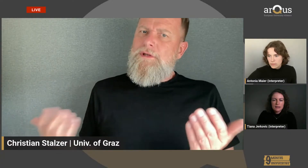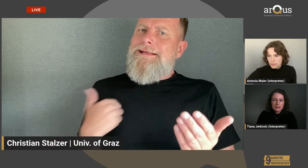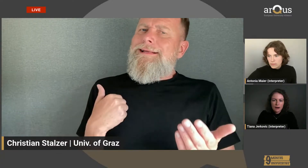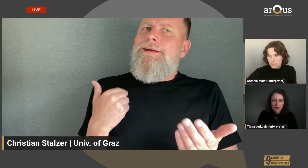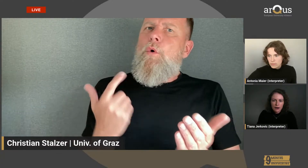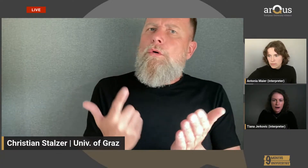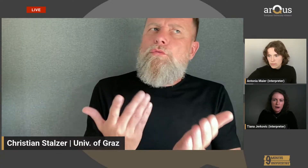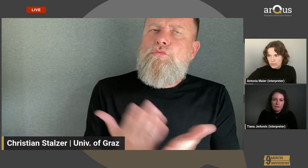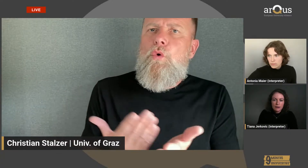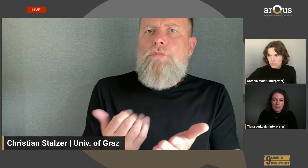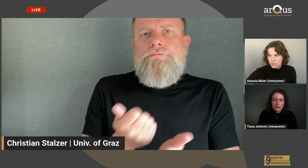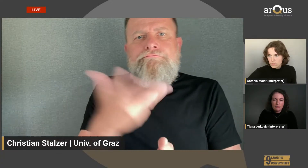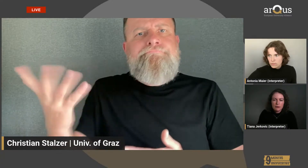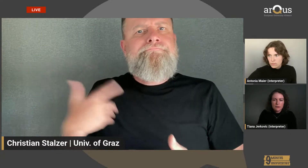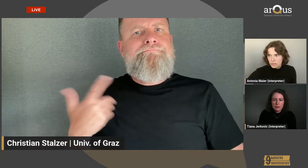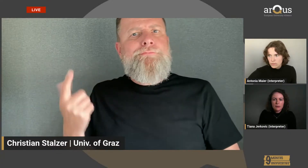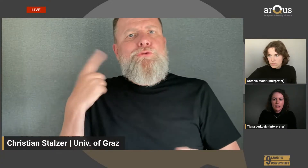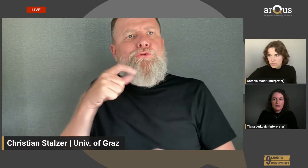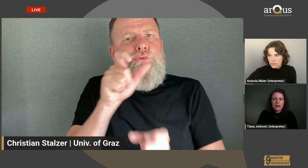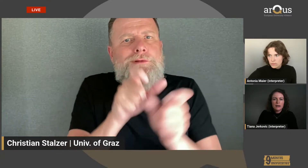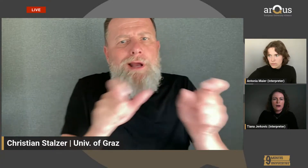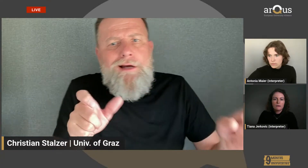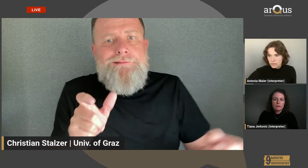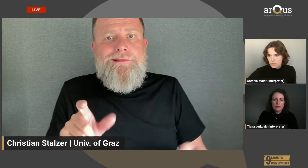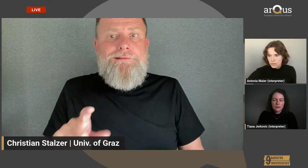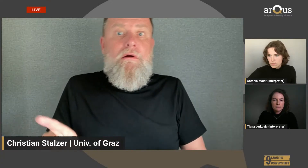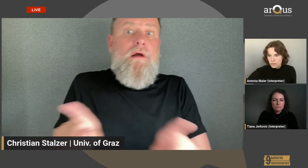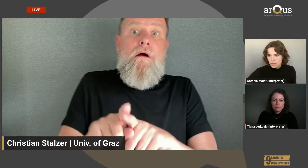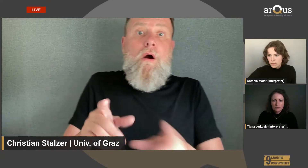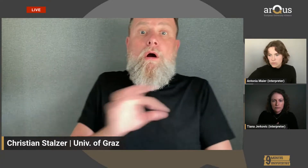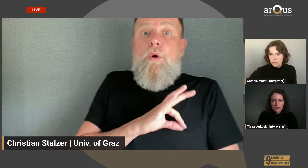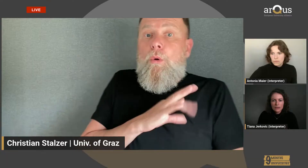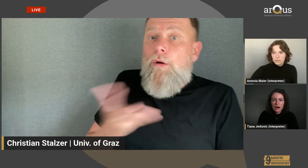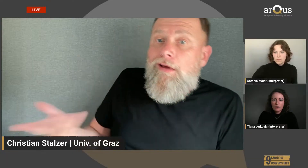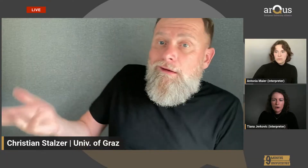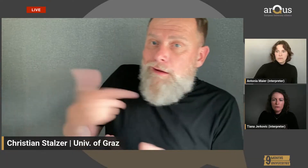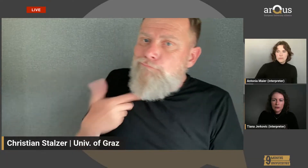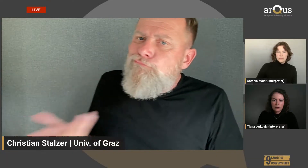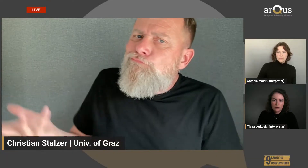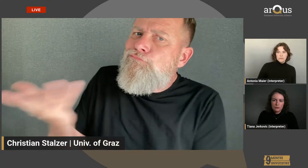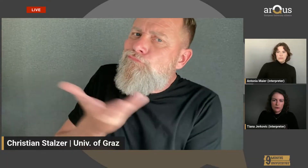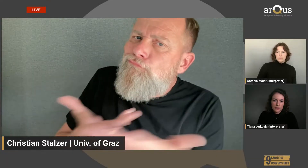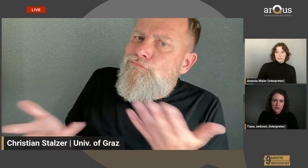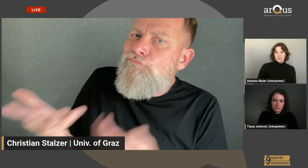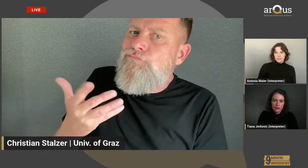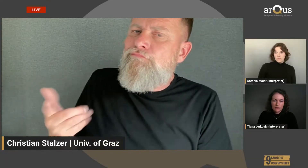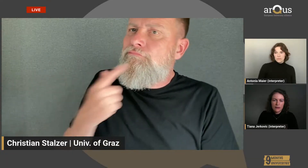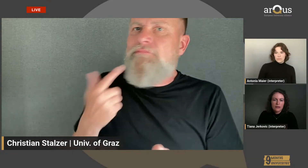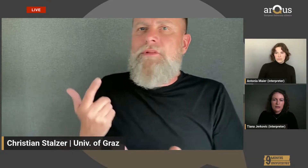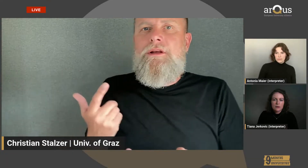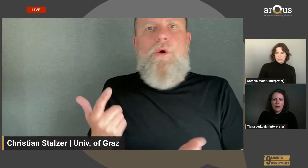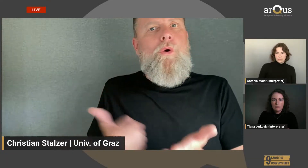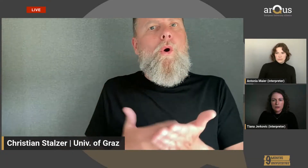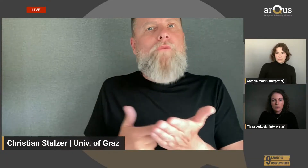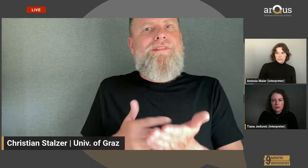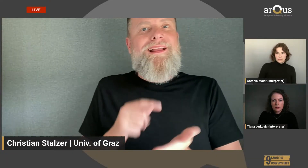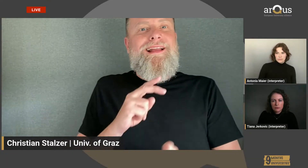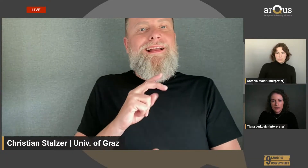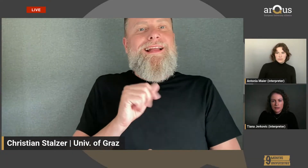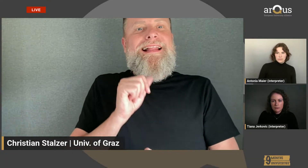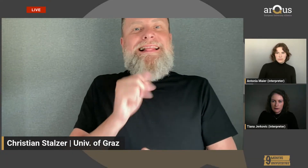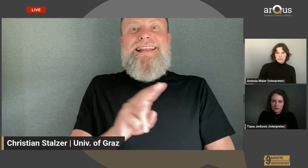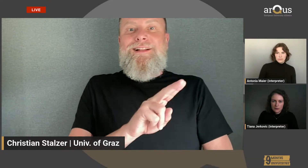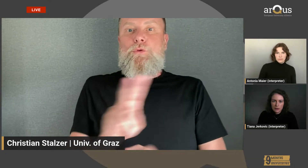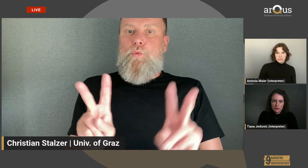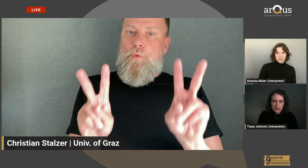And these are very diverse people, and they often are overlooked, of course, as well. So I want to also